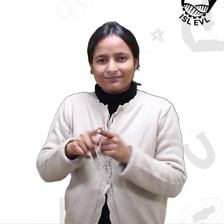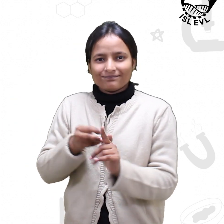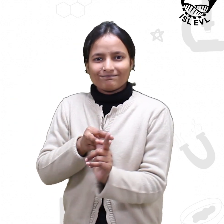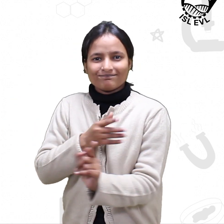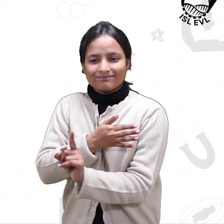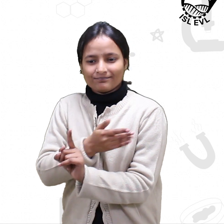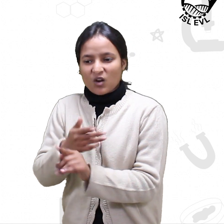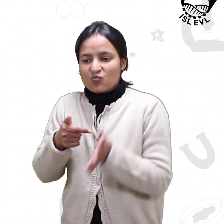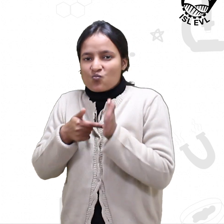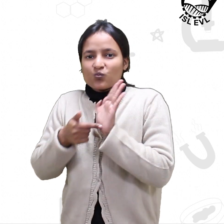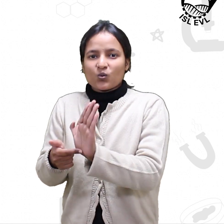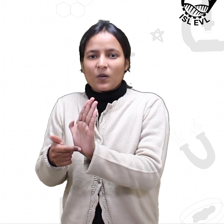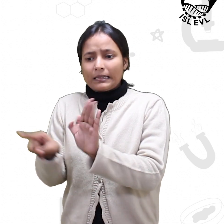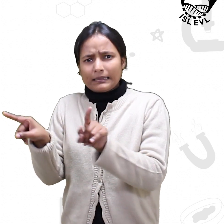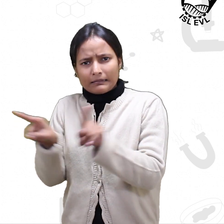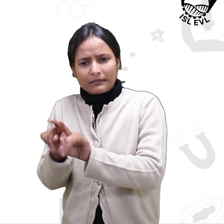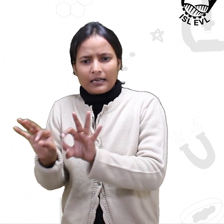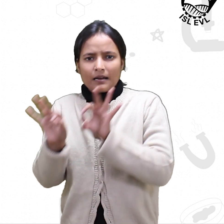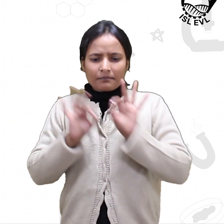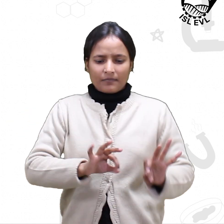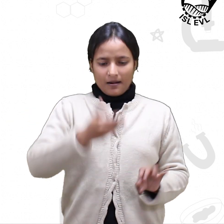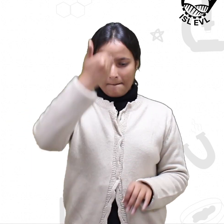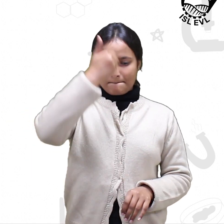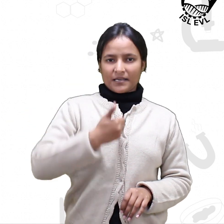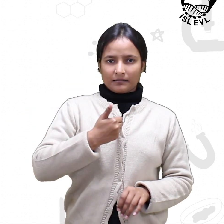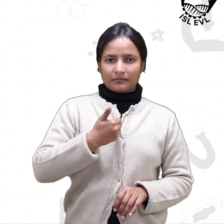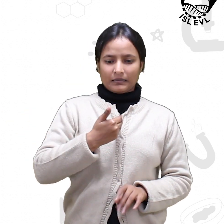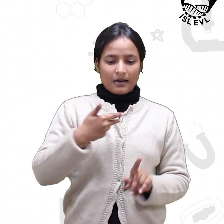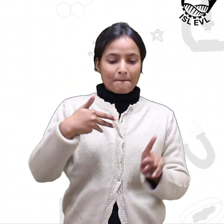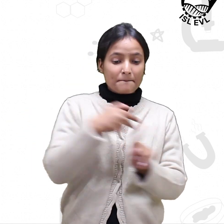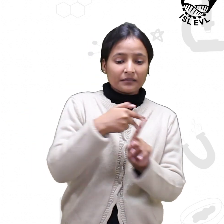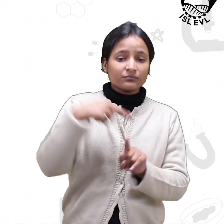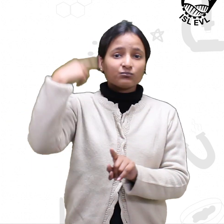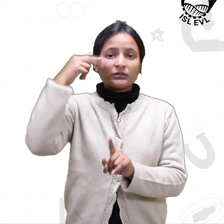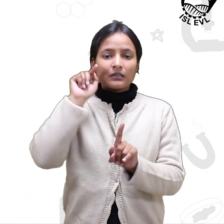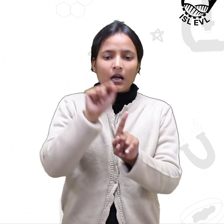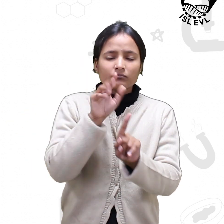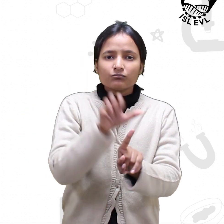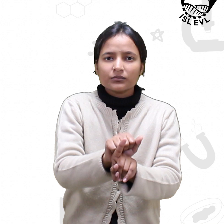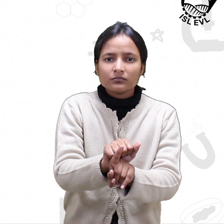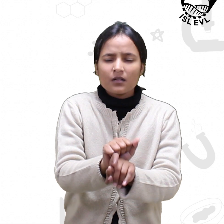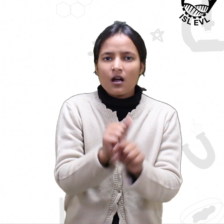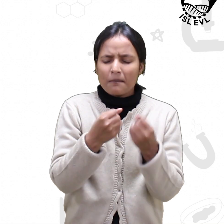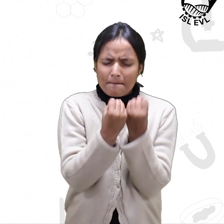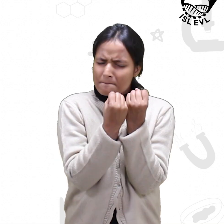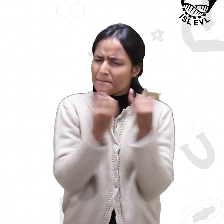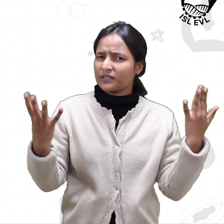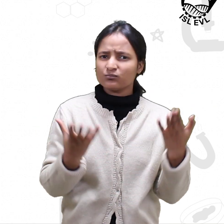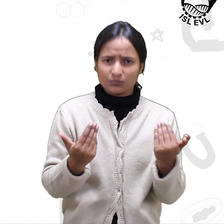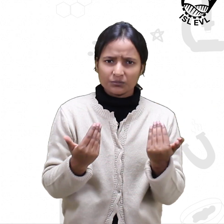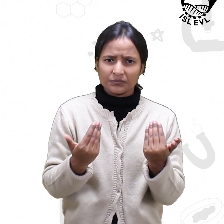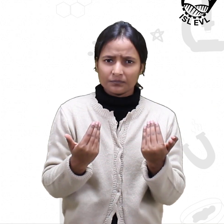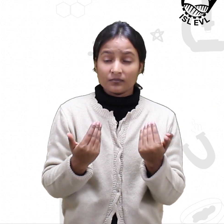prevent fever? I don't think there's one answer to that, because paralysis can occur for various reasons. And if we are able